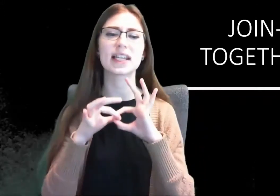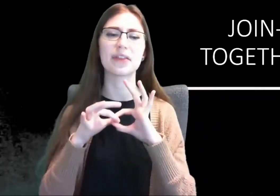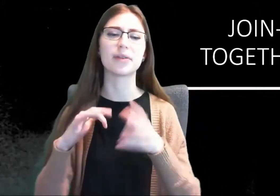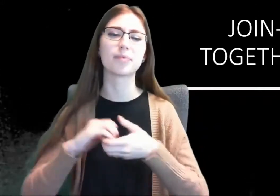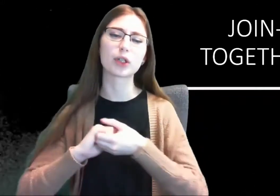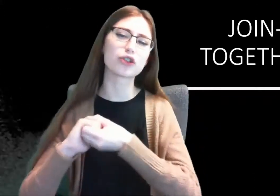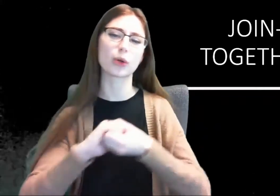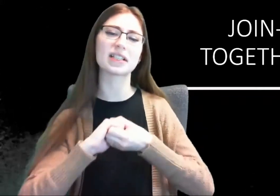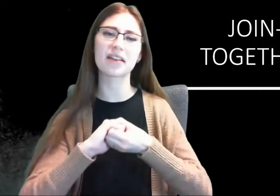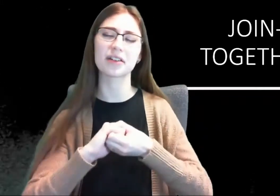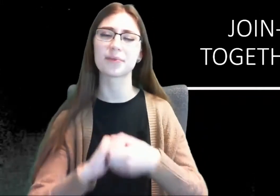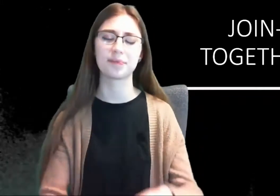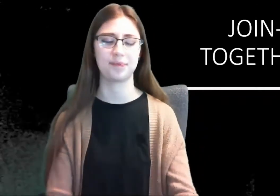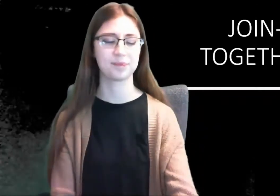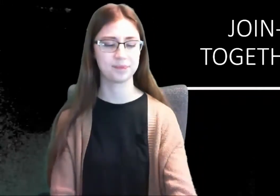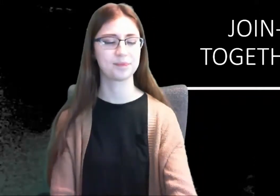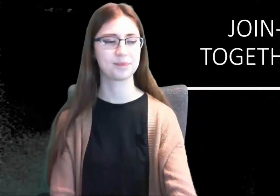together. Join together.